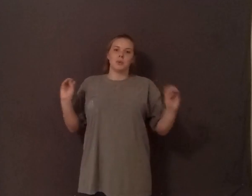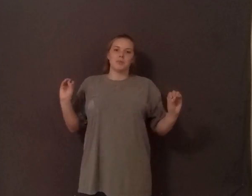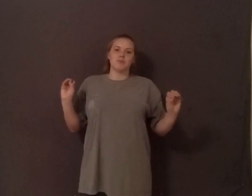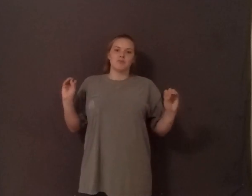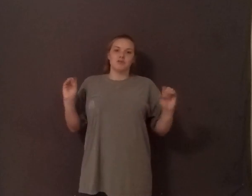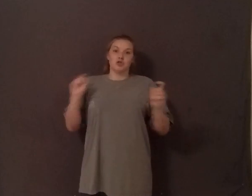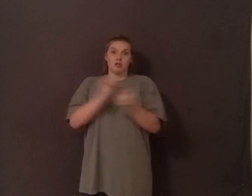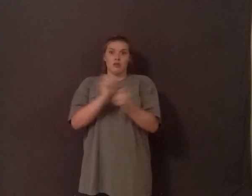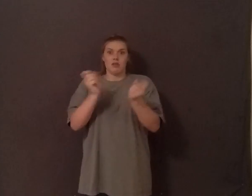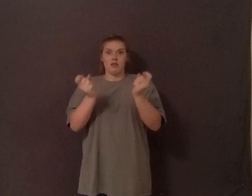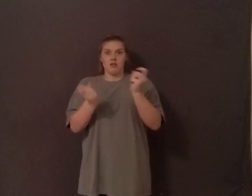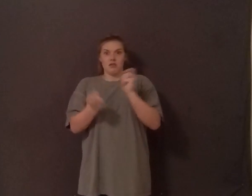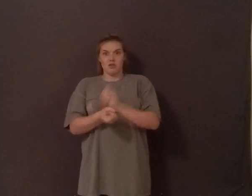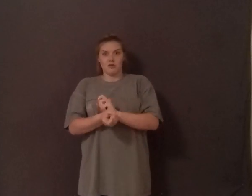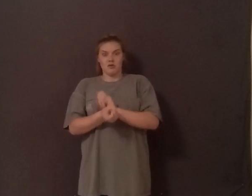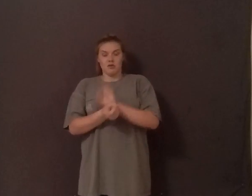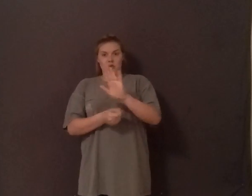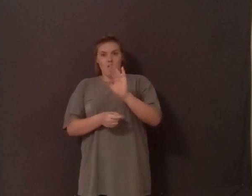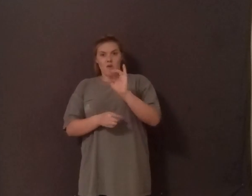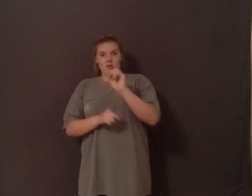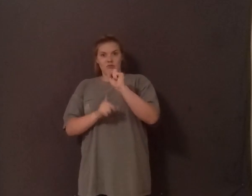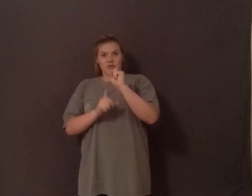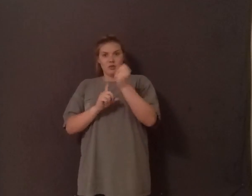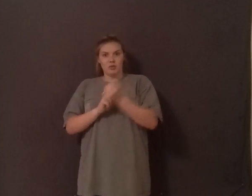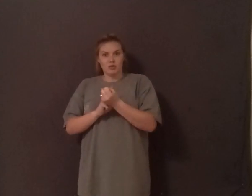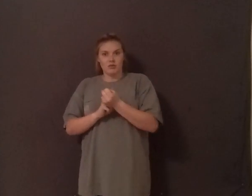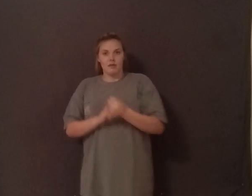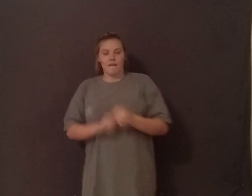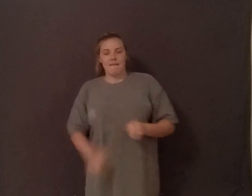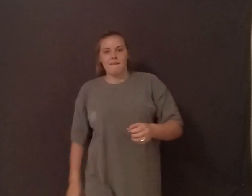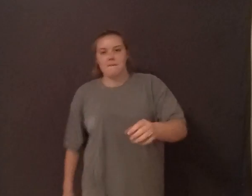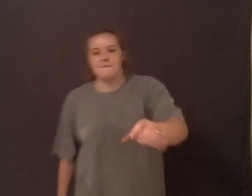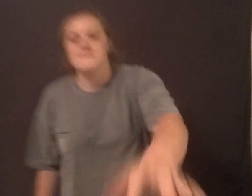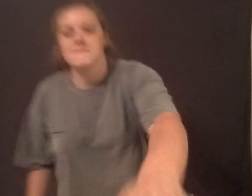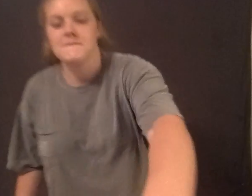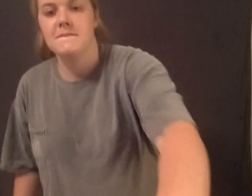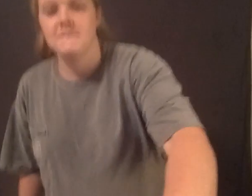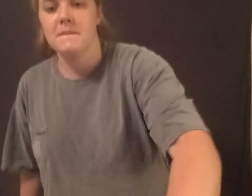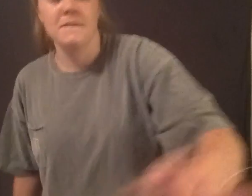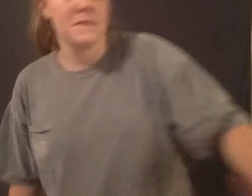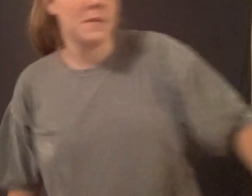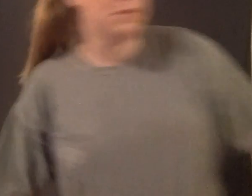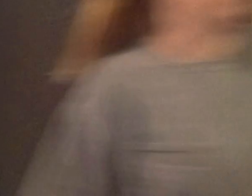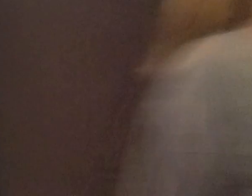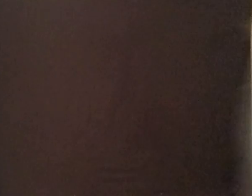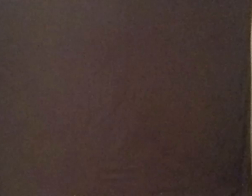to be stress-free. You just have to change your thoughts or see them more clearly. So next,